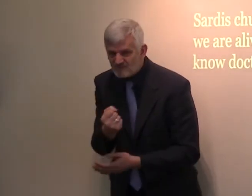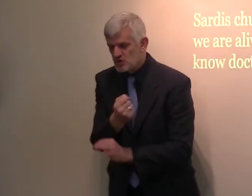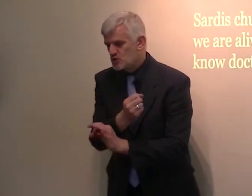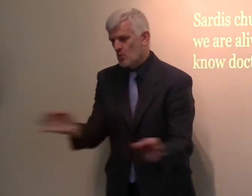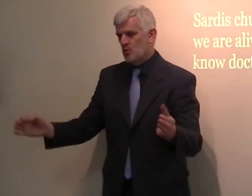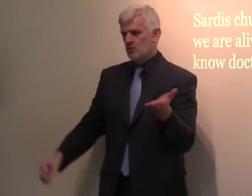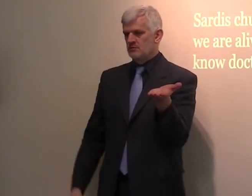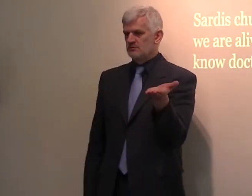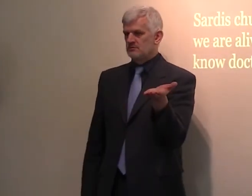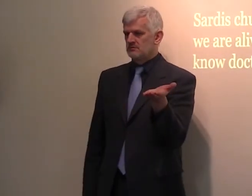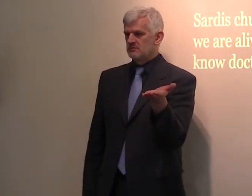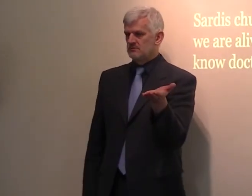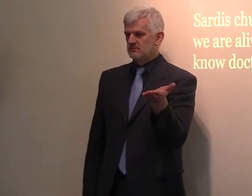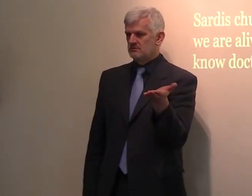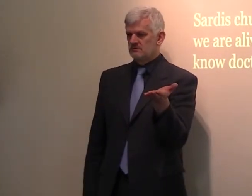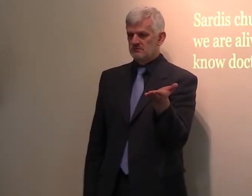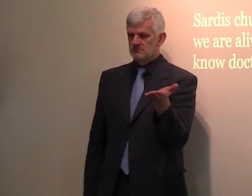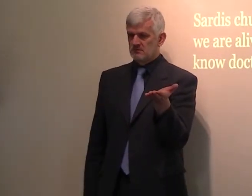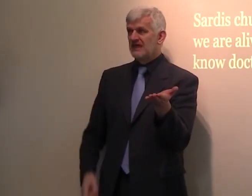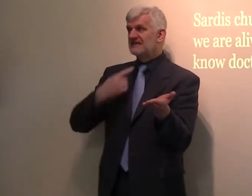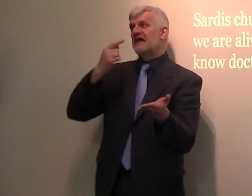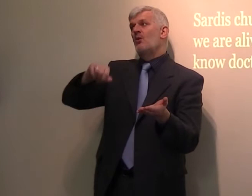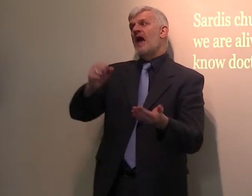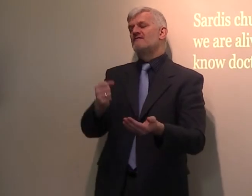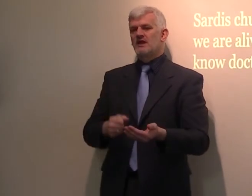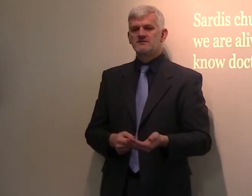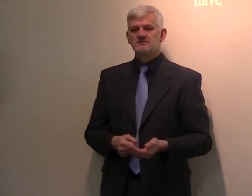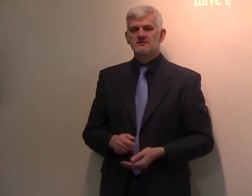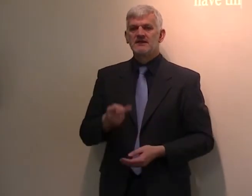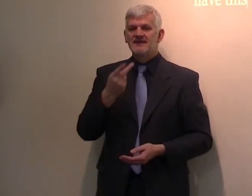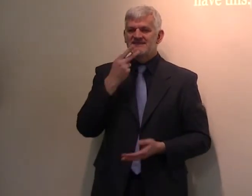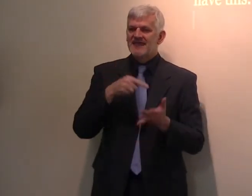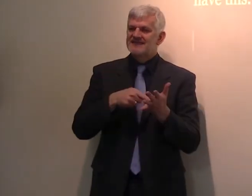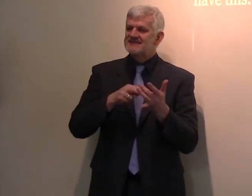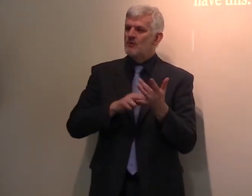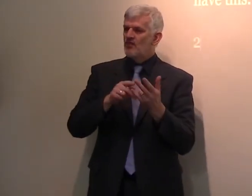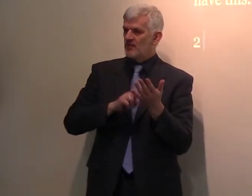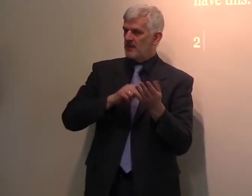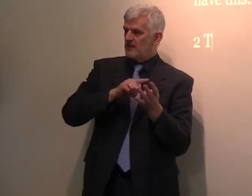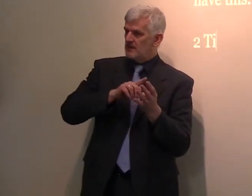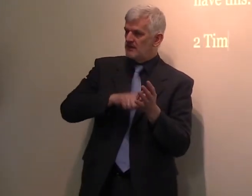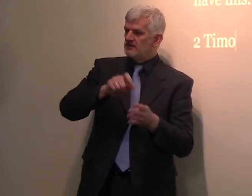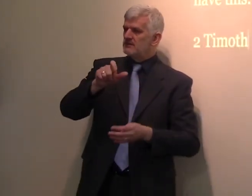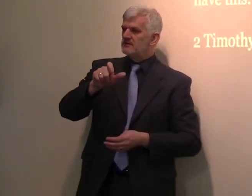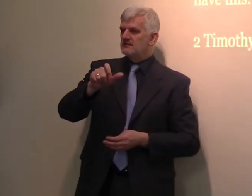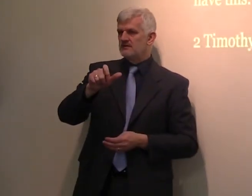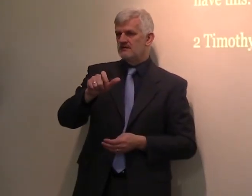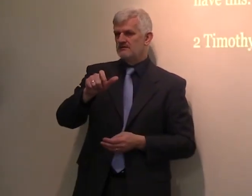And Paul would say in 2 Timothy chapter 3, verse 5, having a form of godliness, but denying